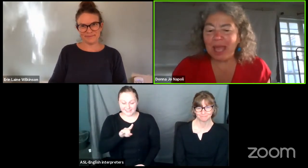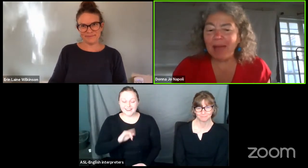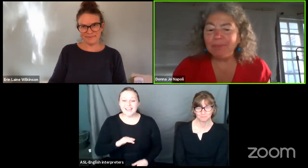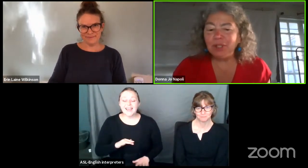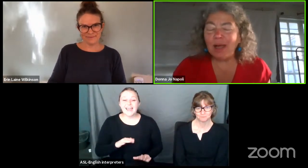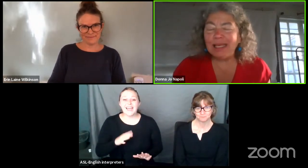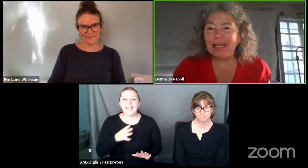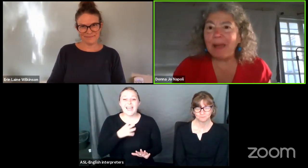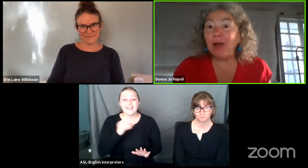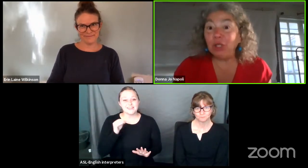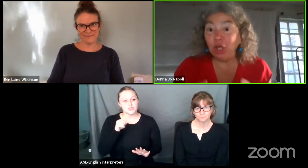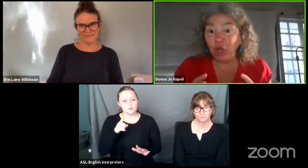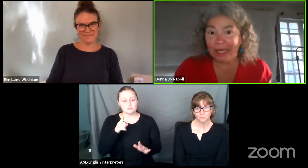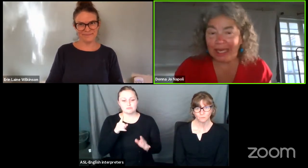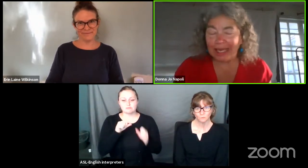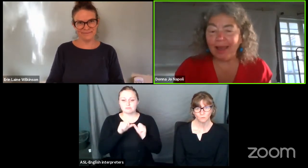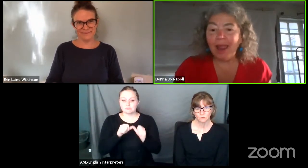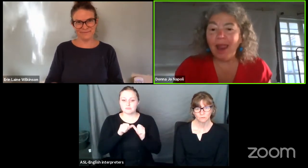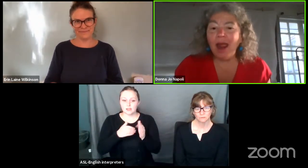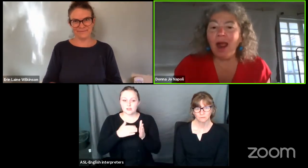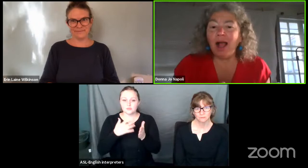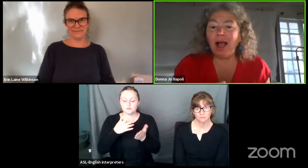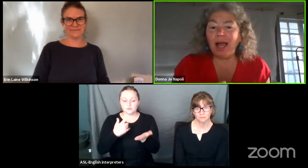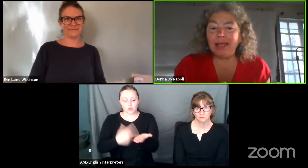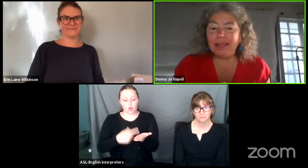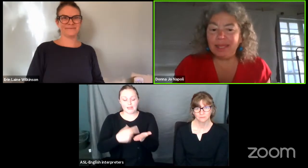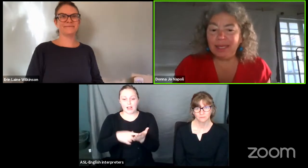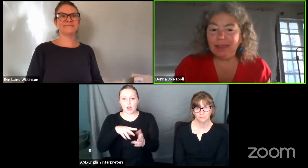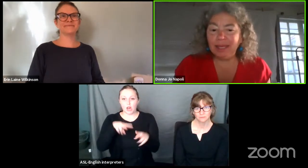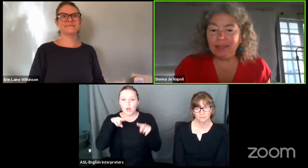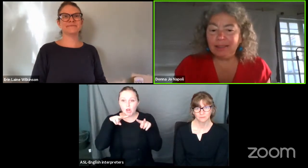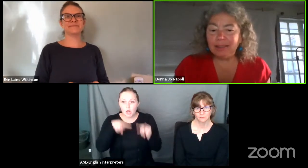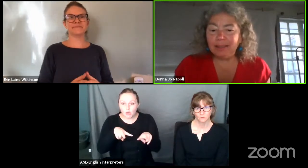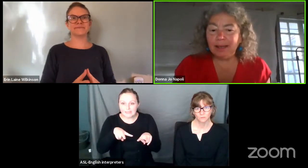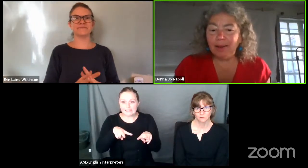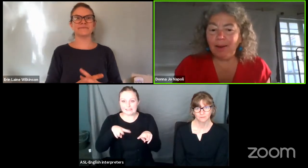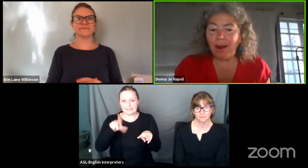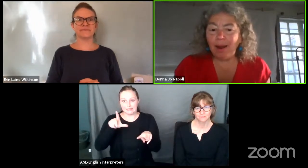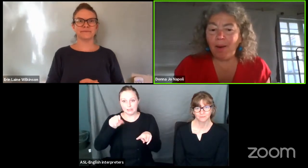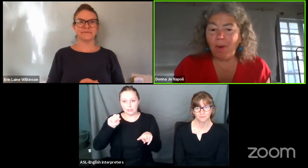And you kept talking about looking. I think that